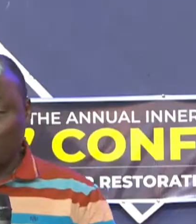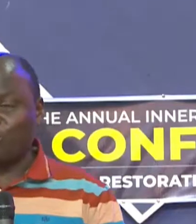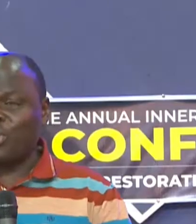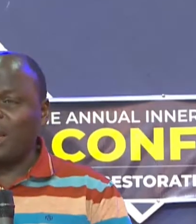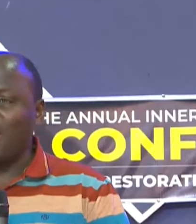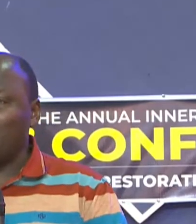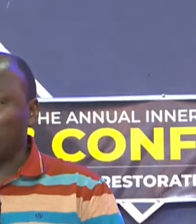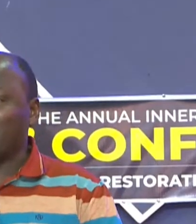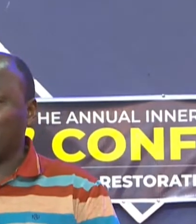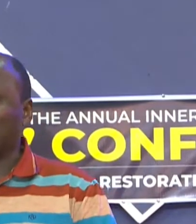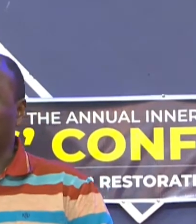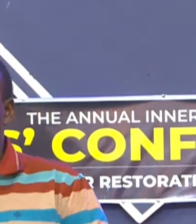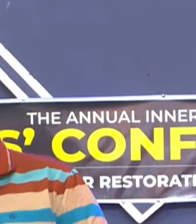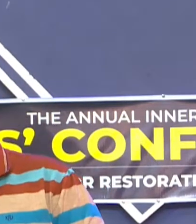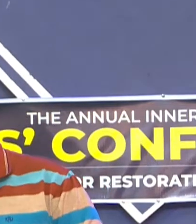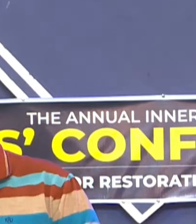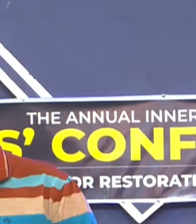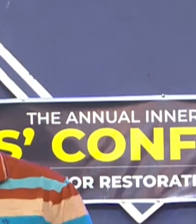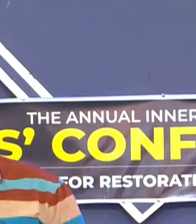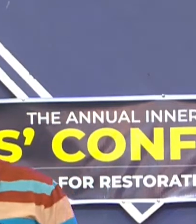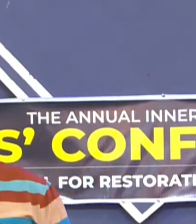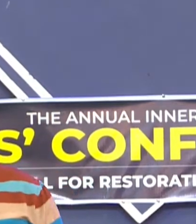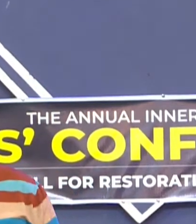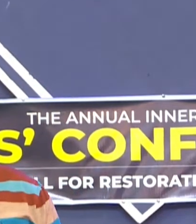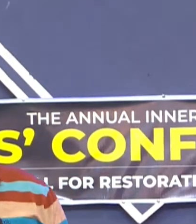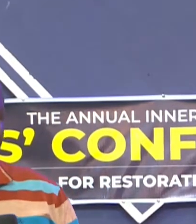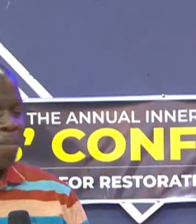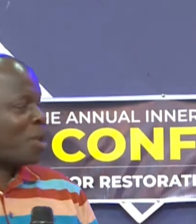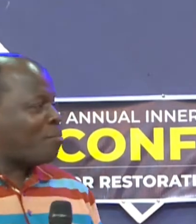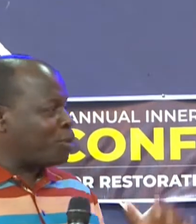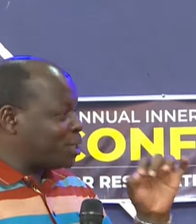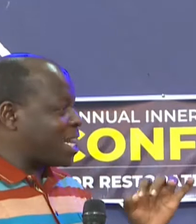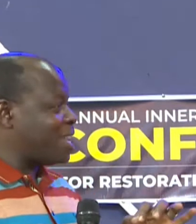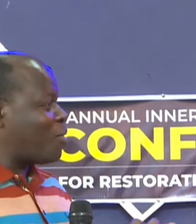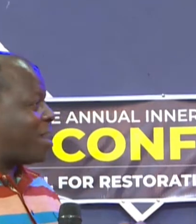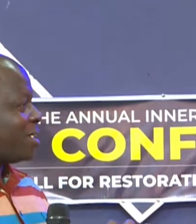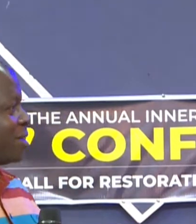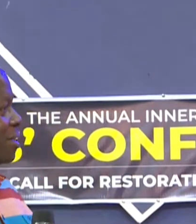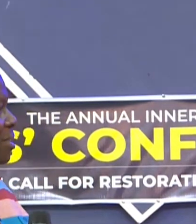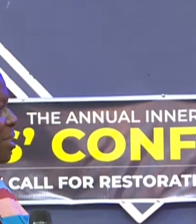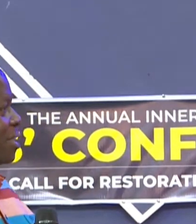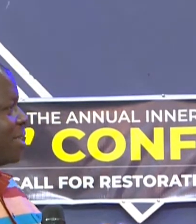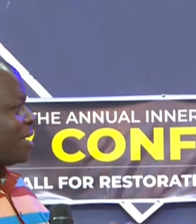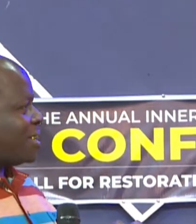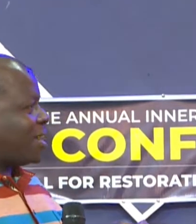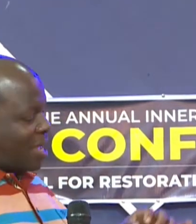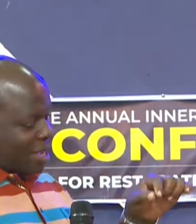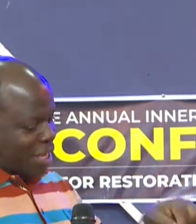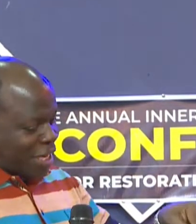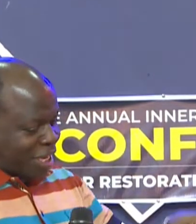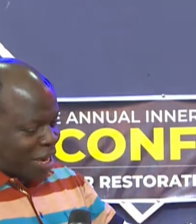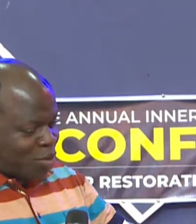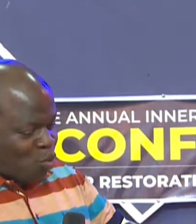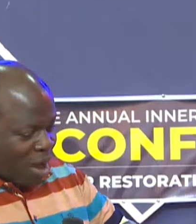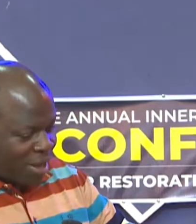beginning. Ebintu byonna bitandikira ku gwe. All things begin with you. Buli musajja wali. Wherever every man is,